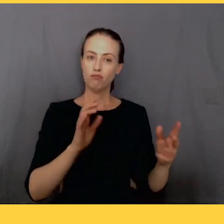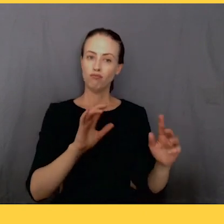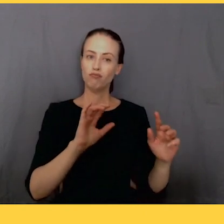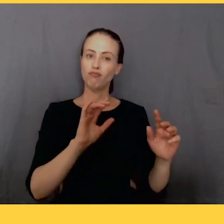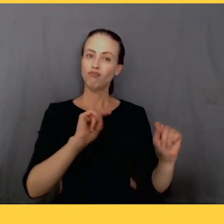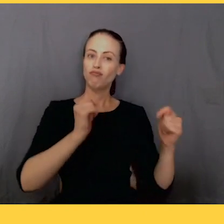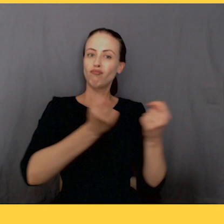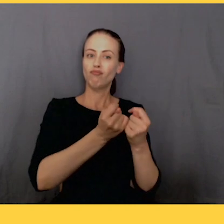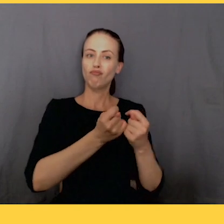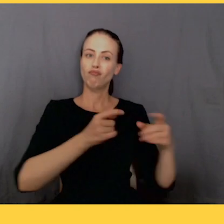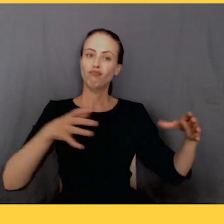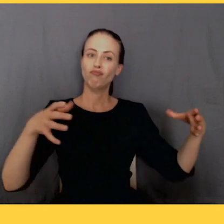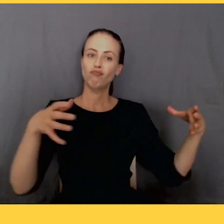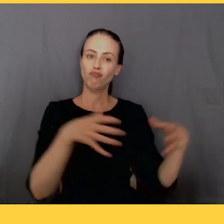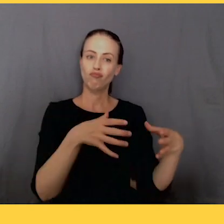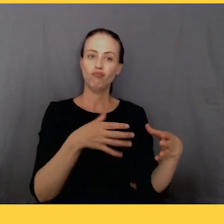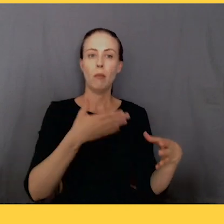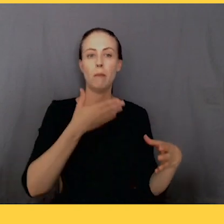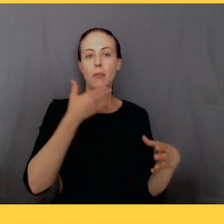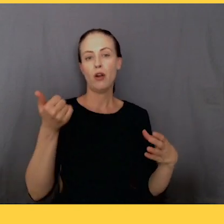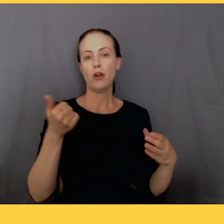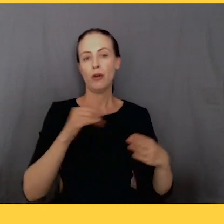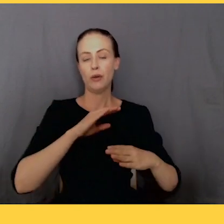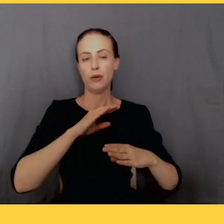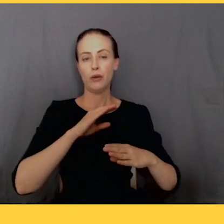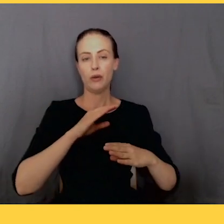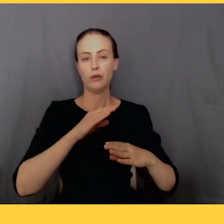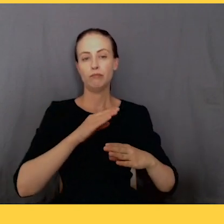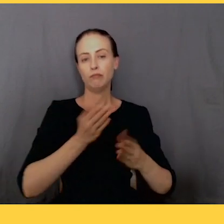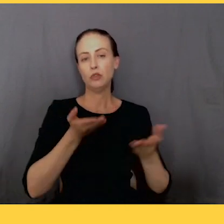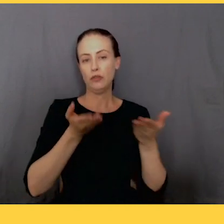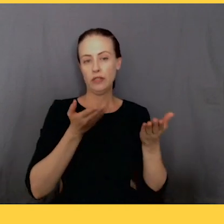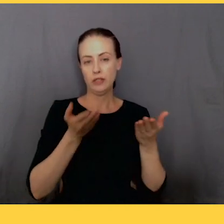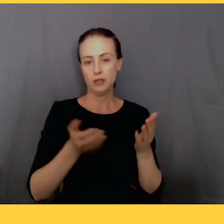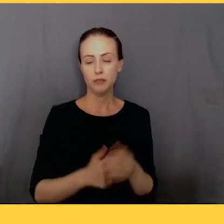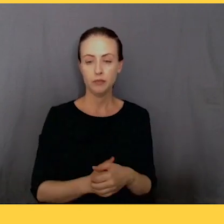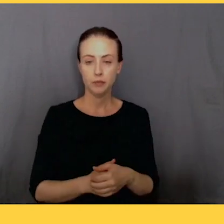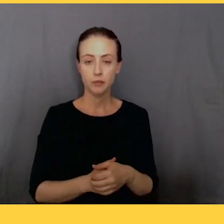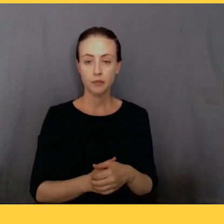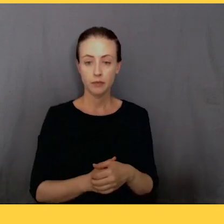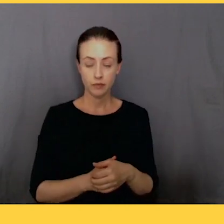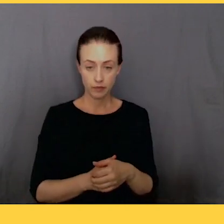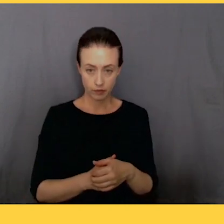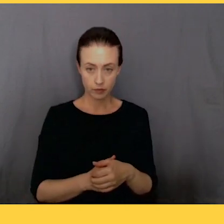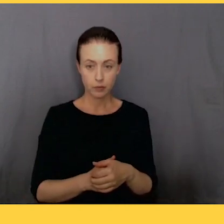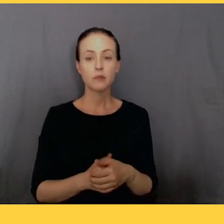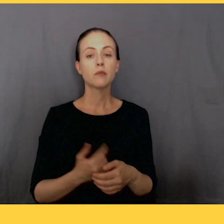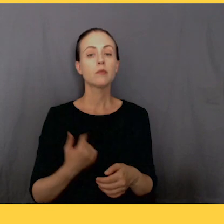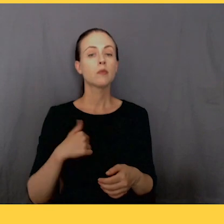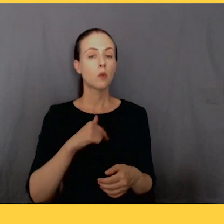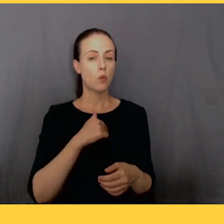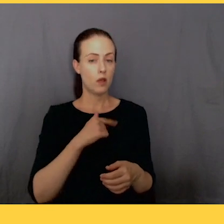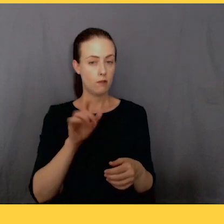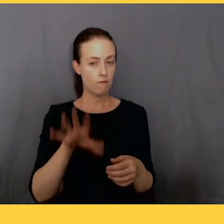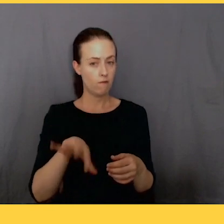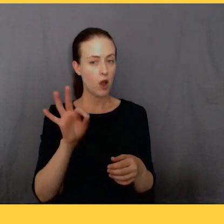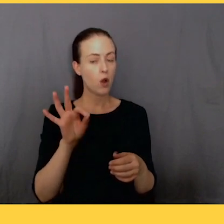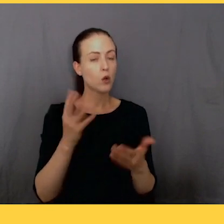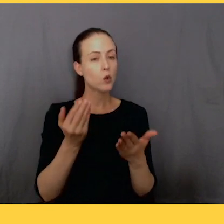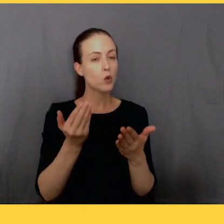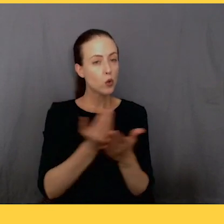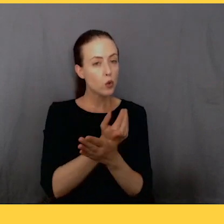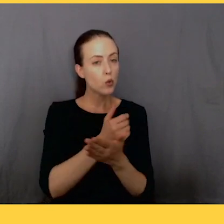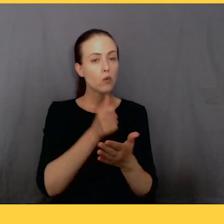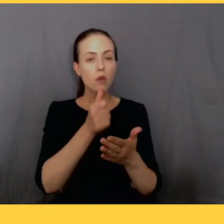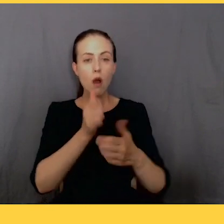resiliency for all involved. We've identified new and additional nonprofit partners to augment the existing